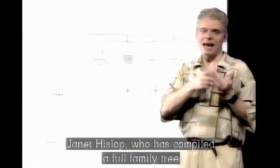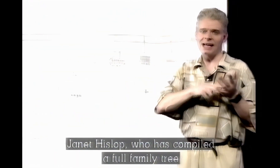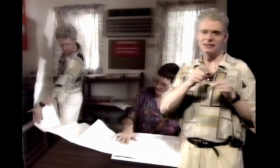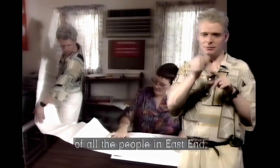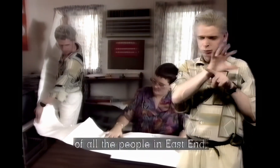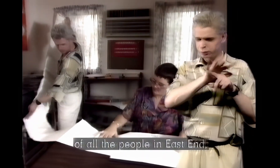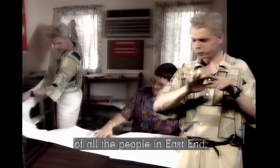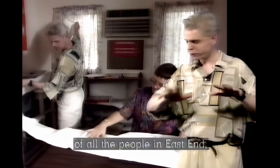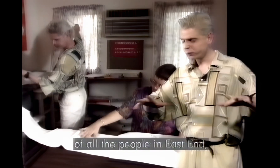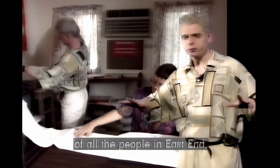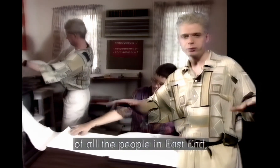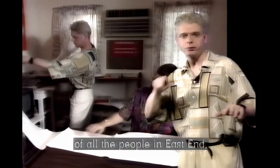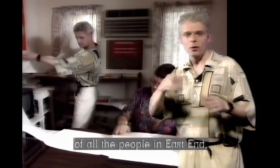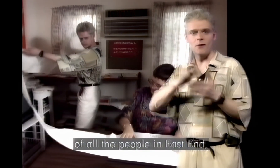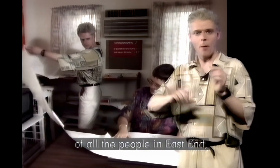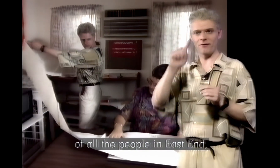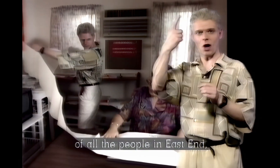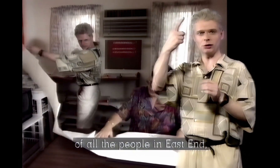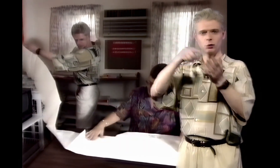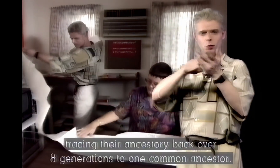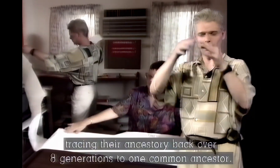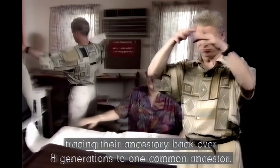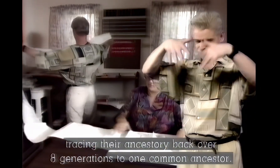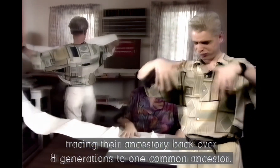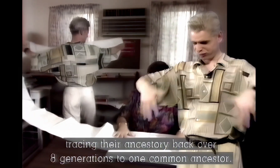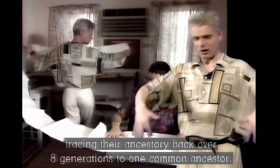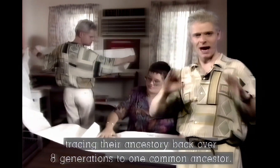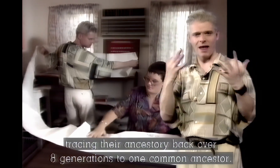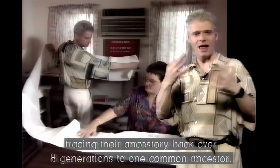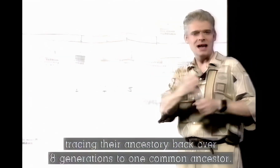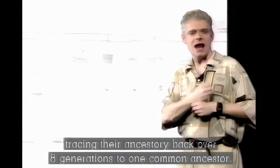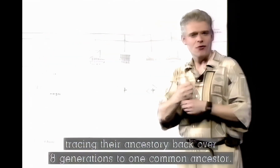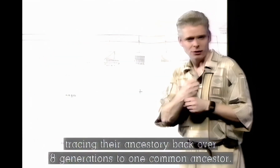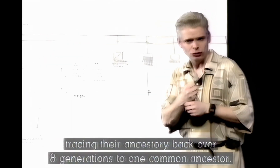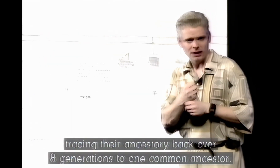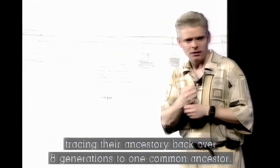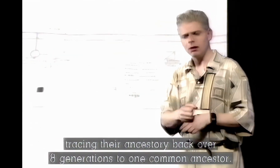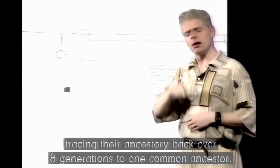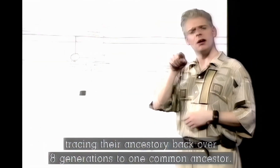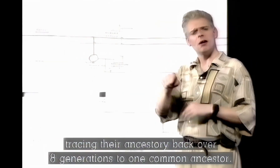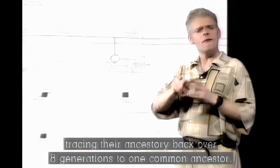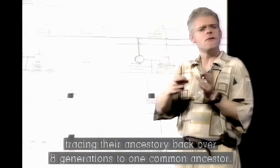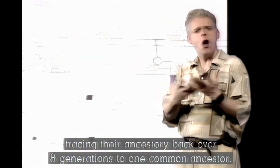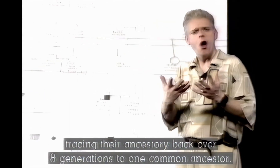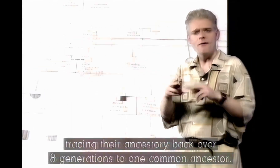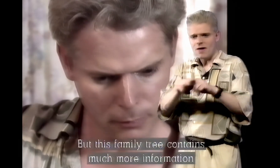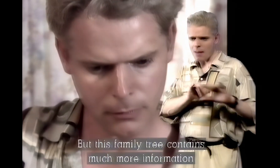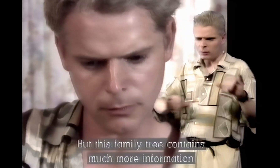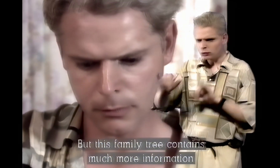End, tracing their ancestry back over 8 generations to one common ancestor. But this family tree has much more information in it